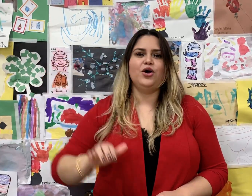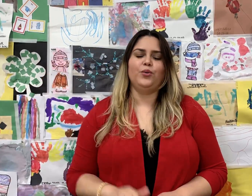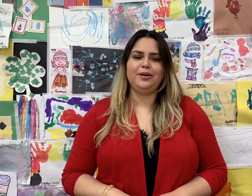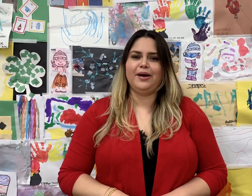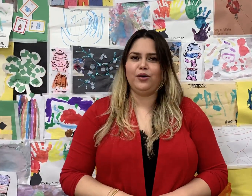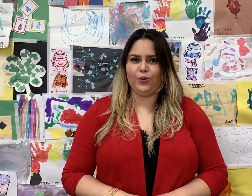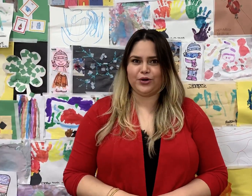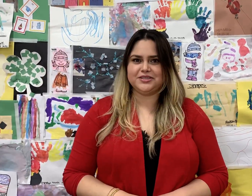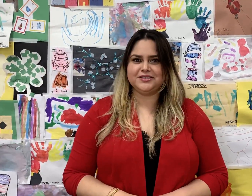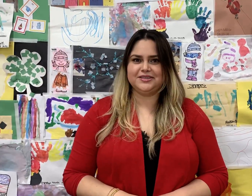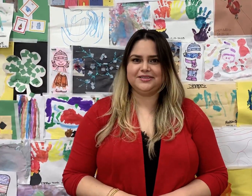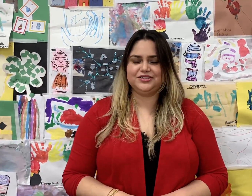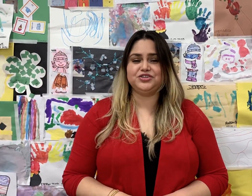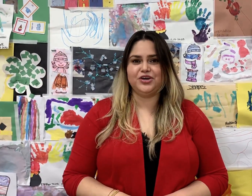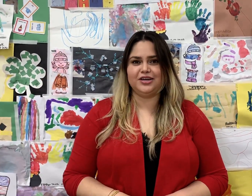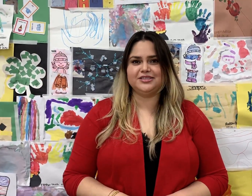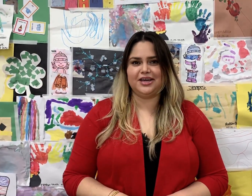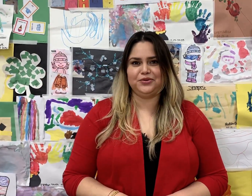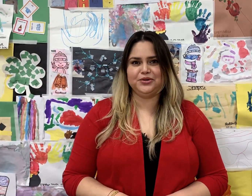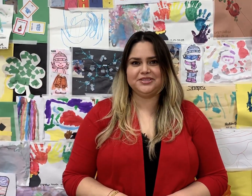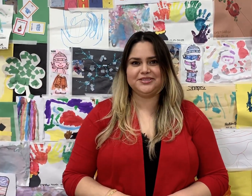What about horse? Do you know how to sign horse?